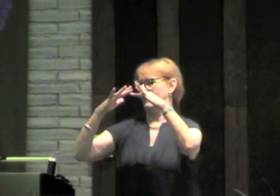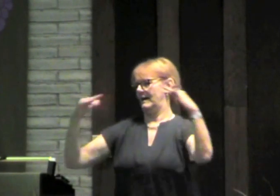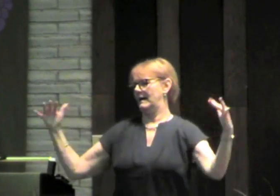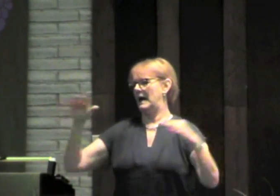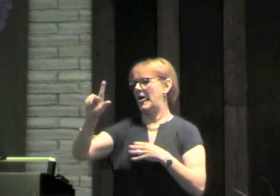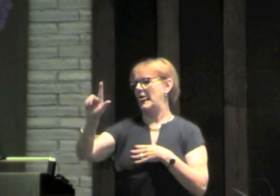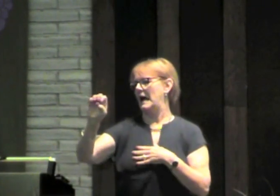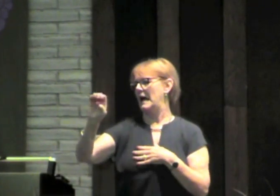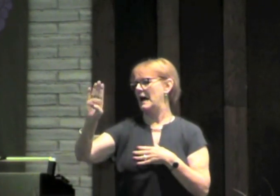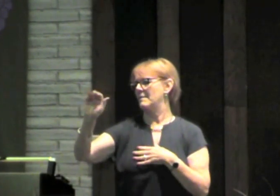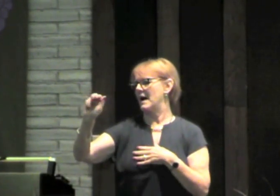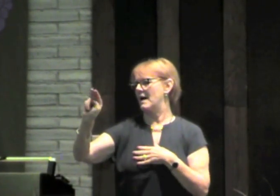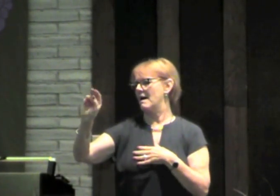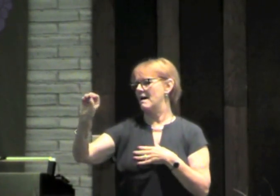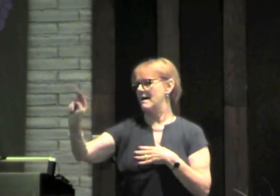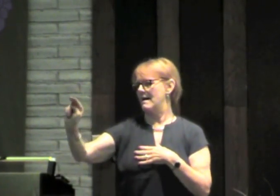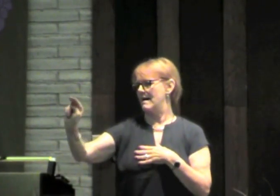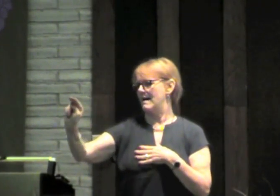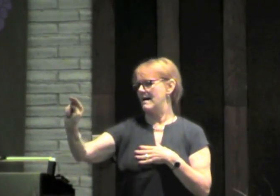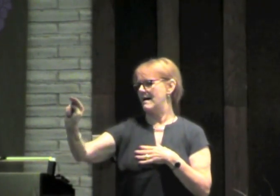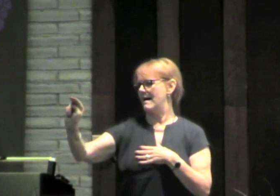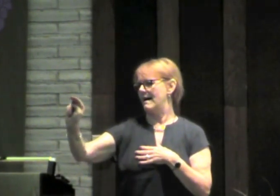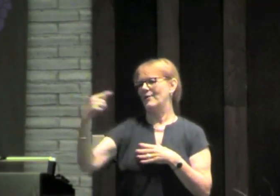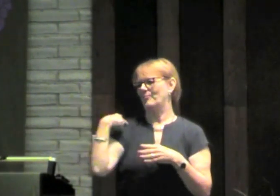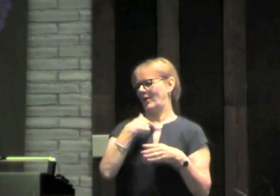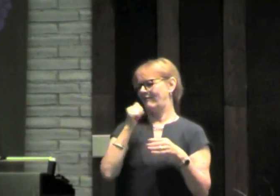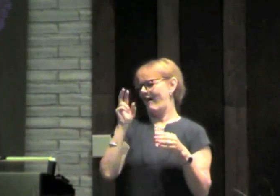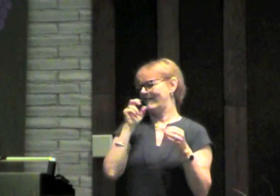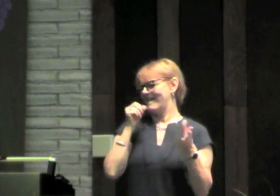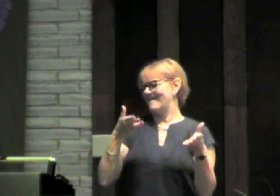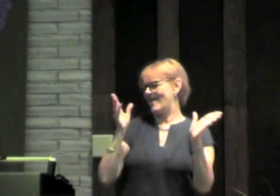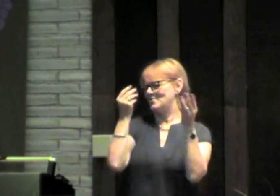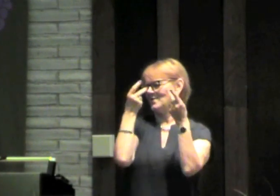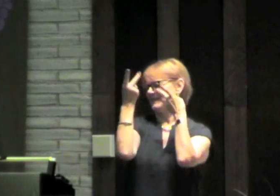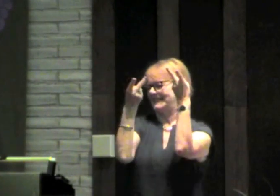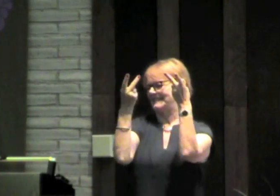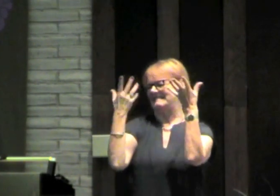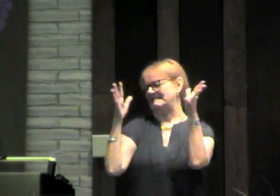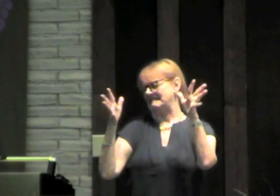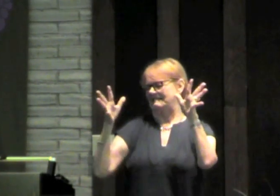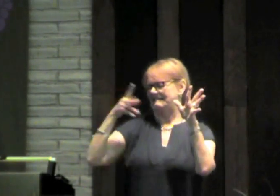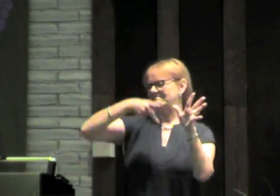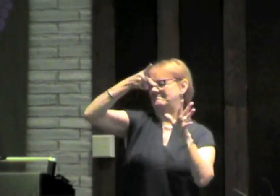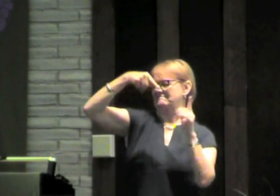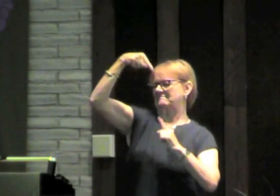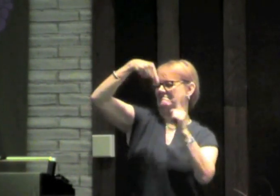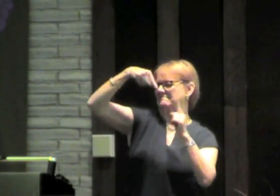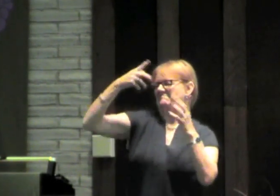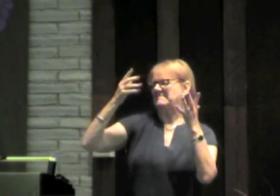You can see the tip of Lebanon there. But we were not allowed to go into Lebanon, and the